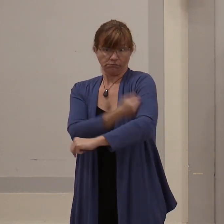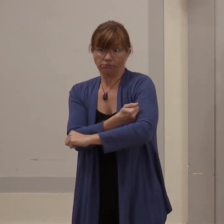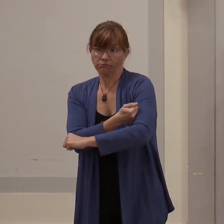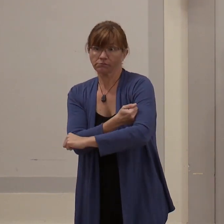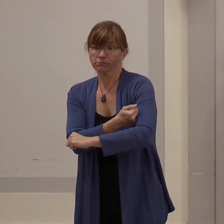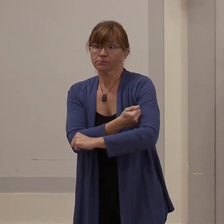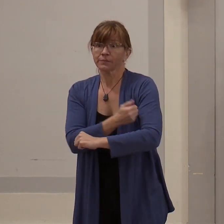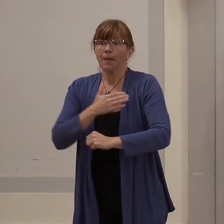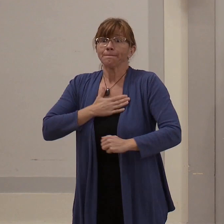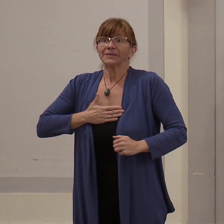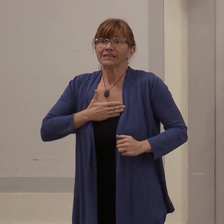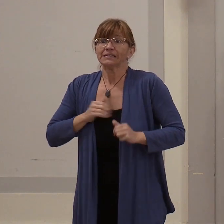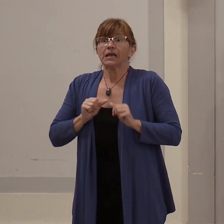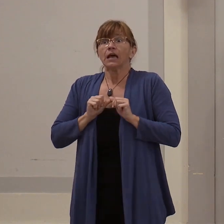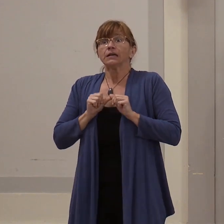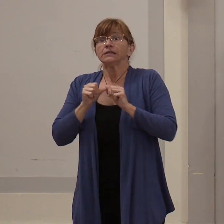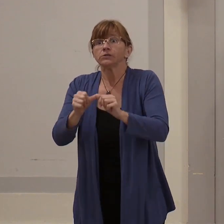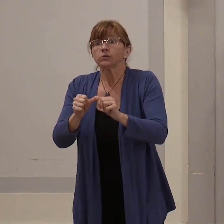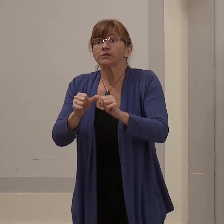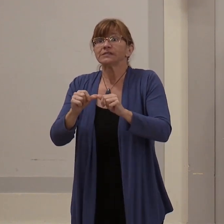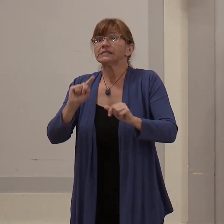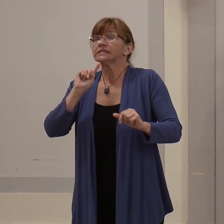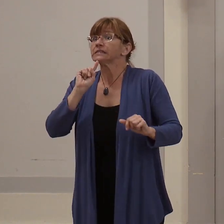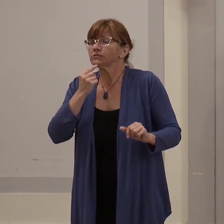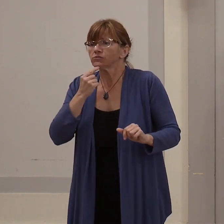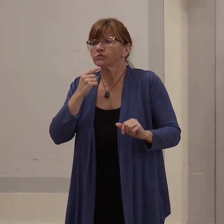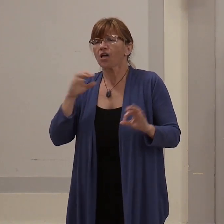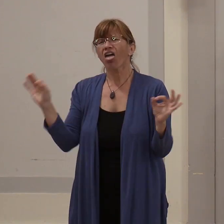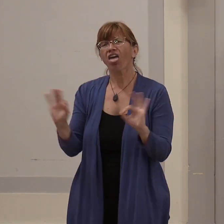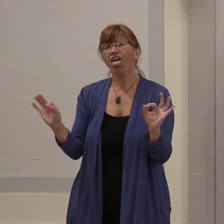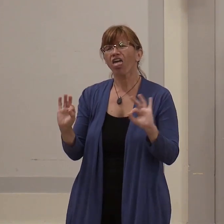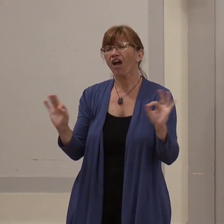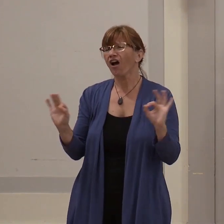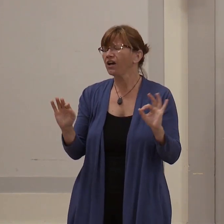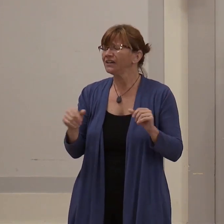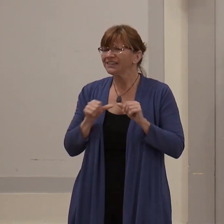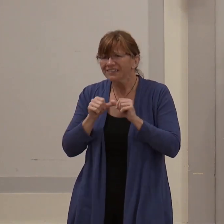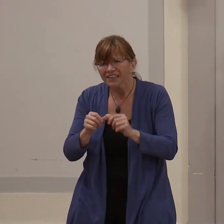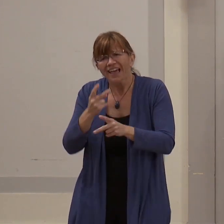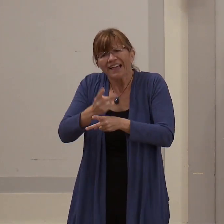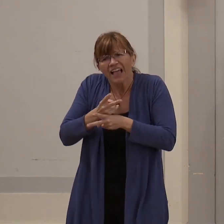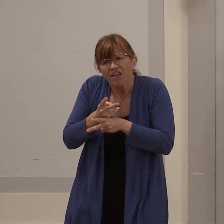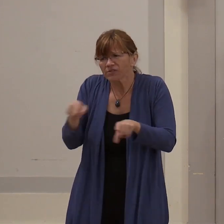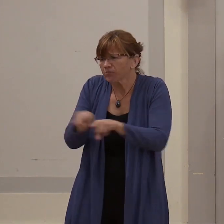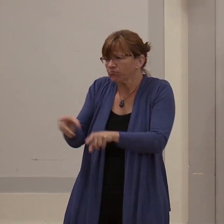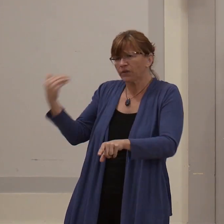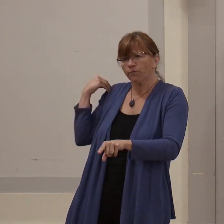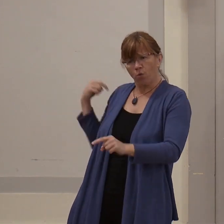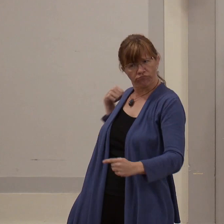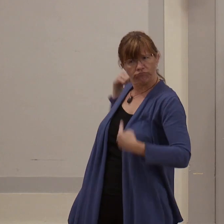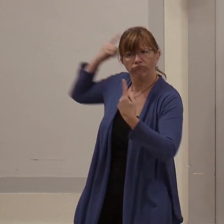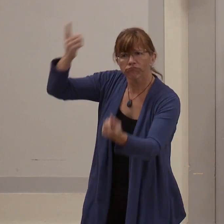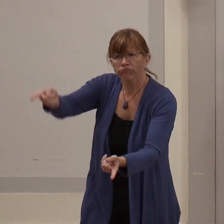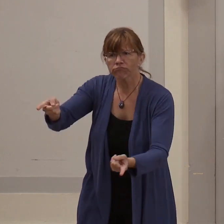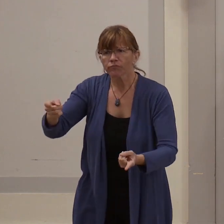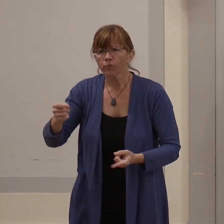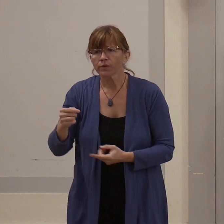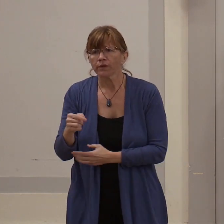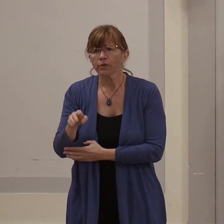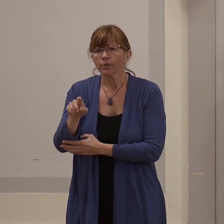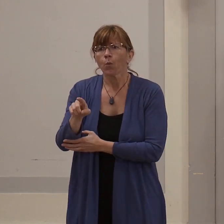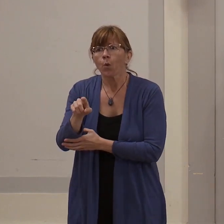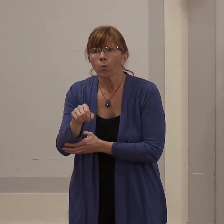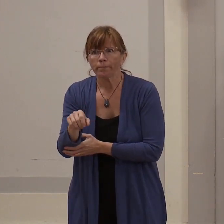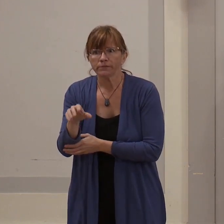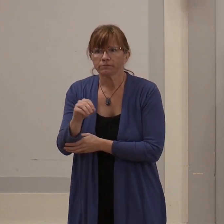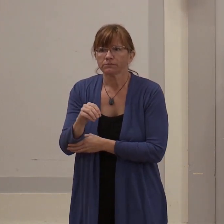COVID-19 seriously, exercise extreme caution. We have lost 848 people to this pandemic.